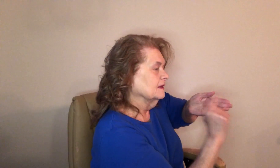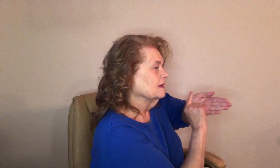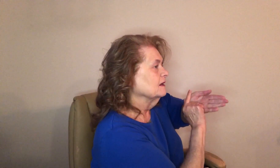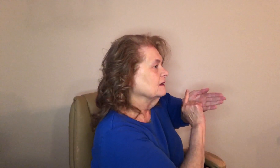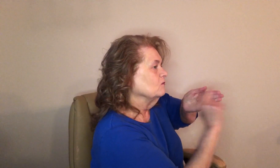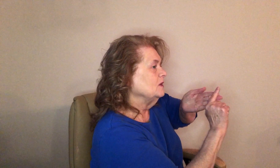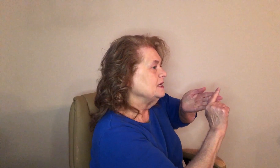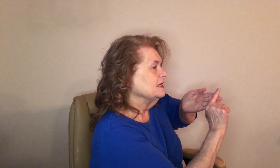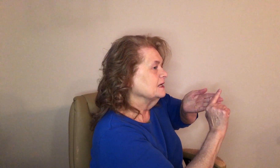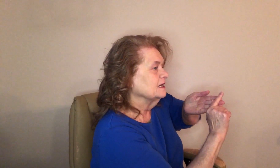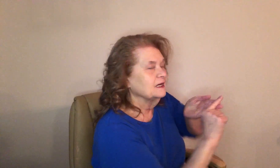week,